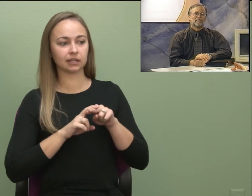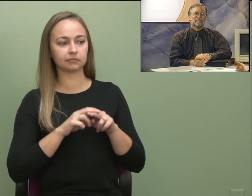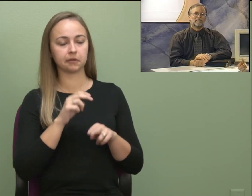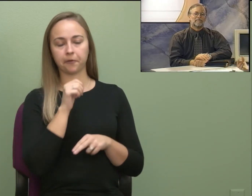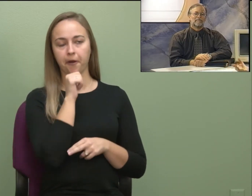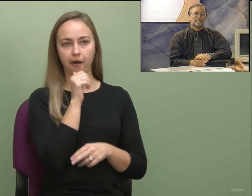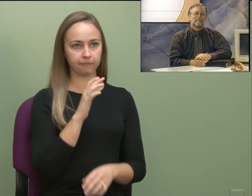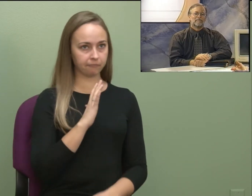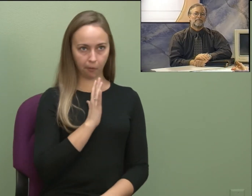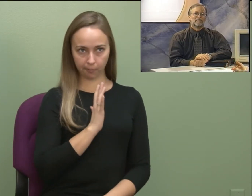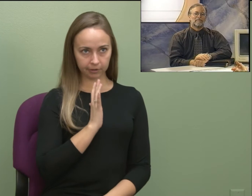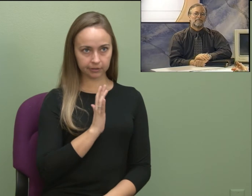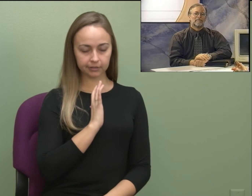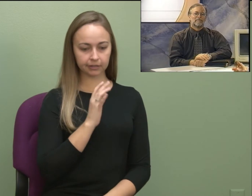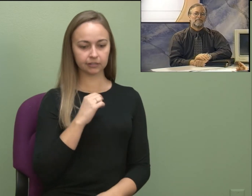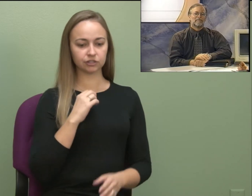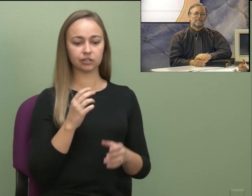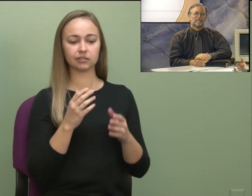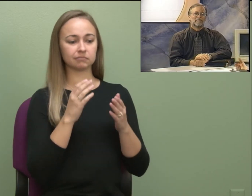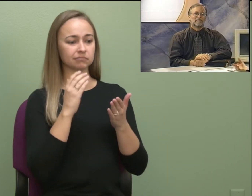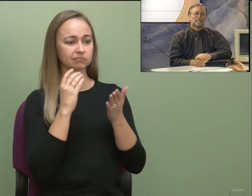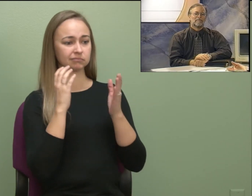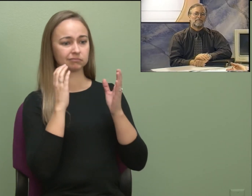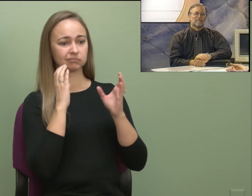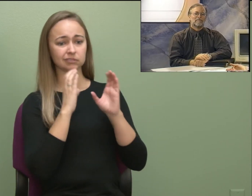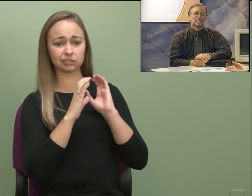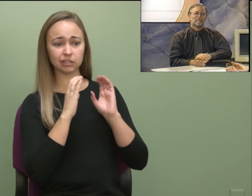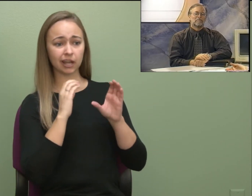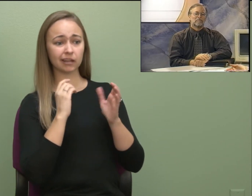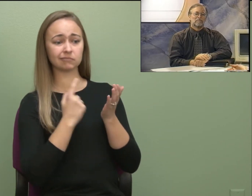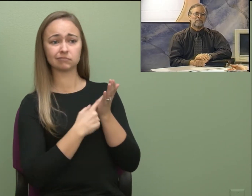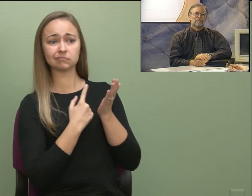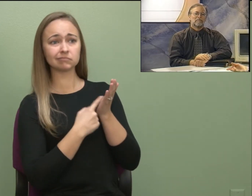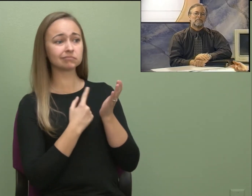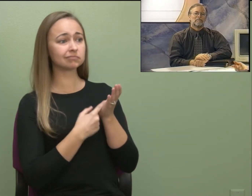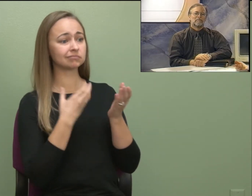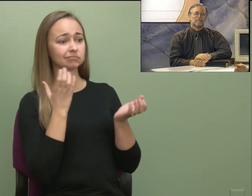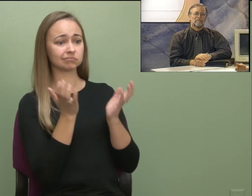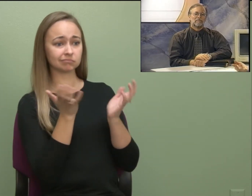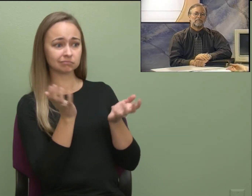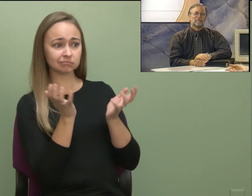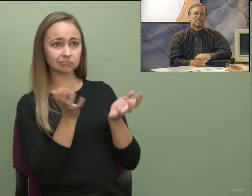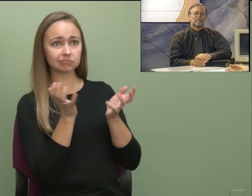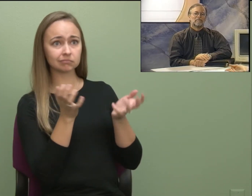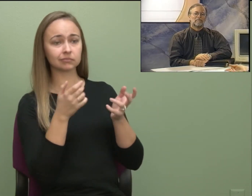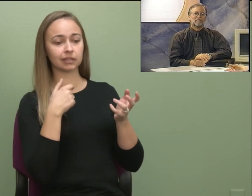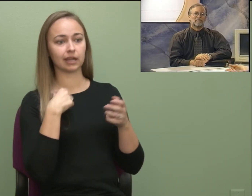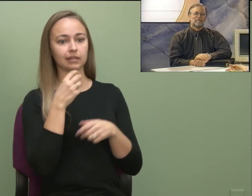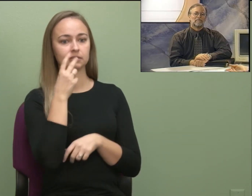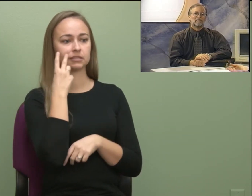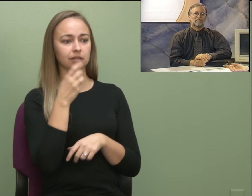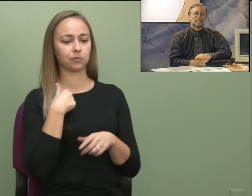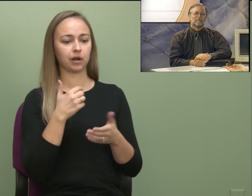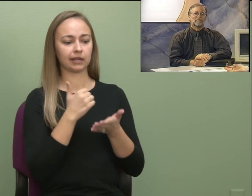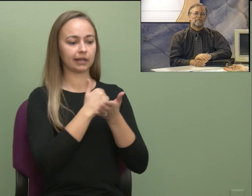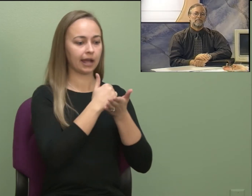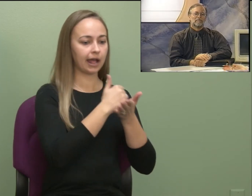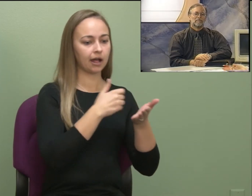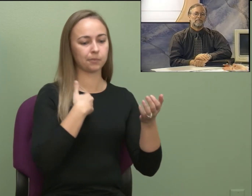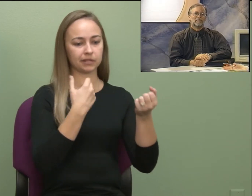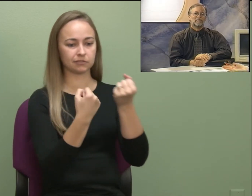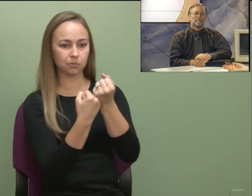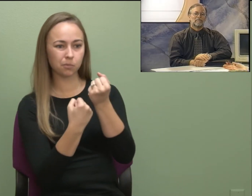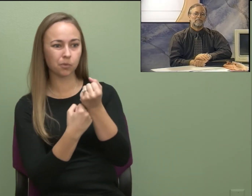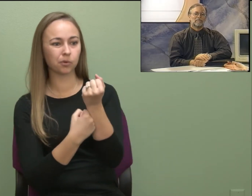talk about how things are going and ask where you need support and where I can help you out and